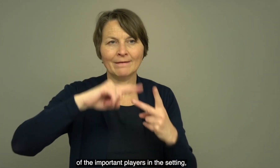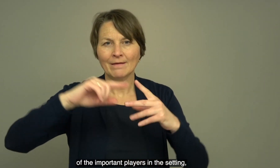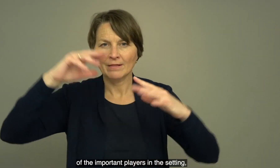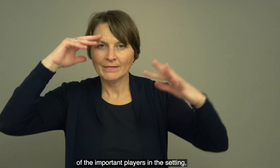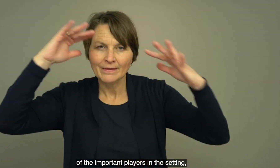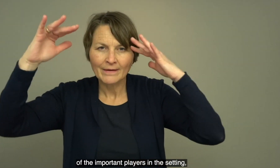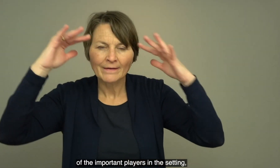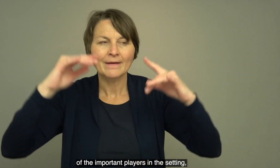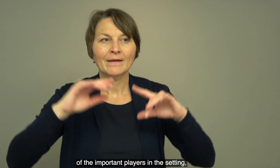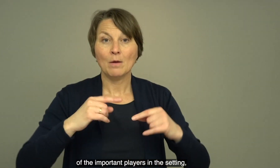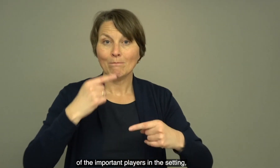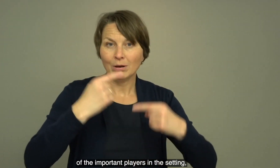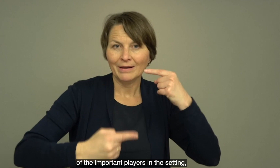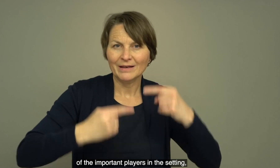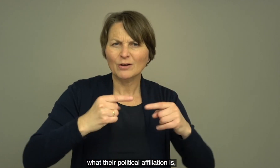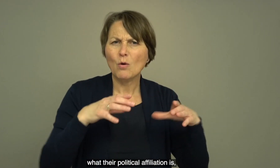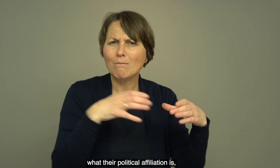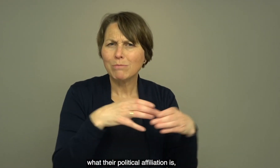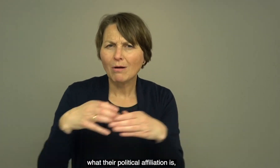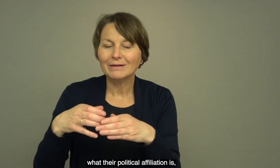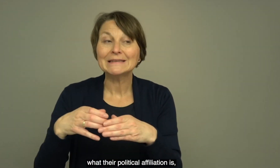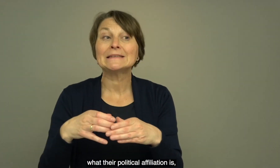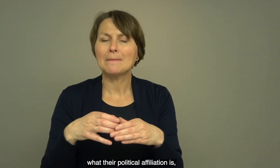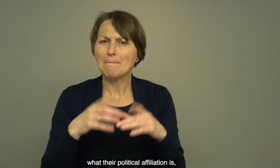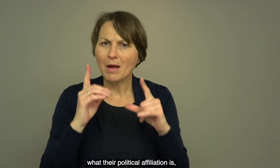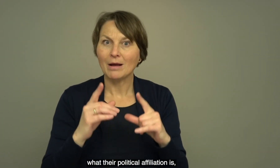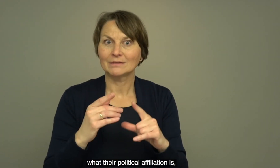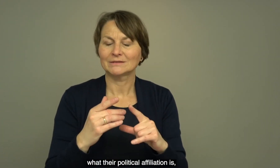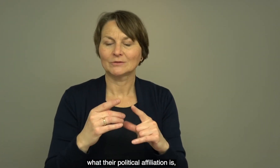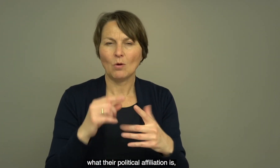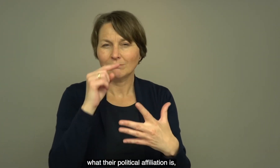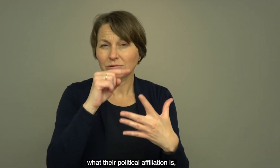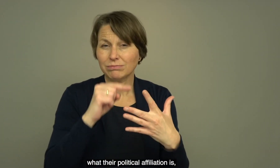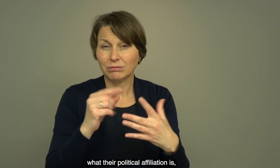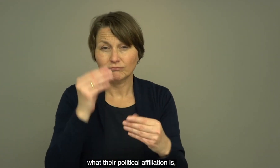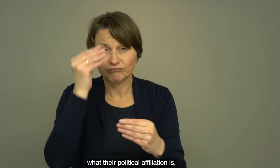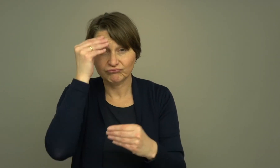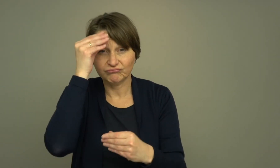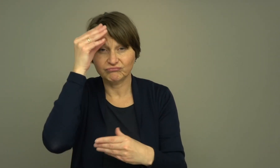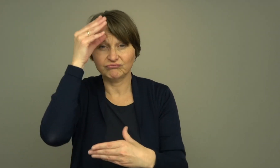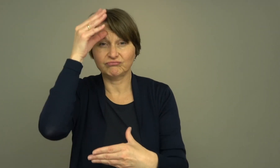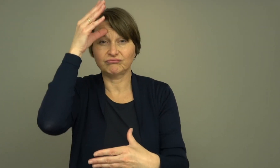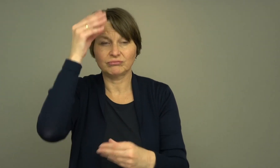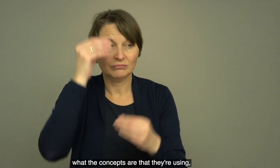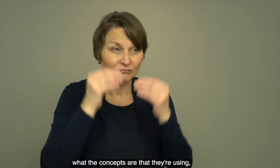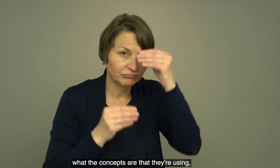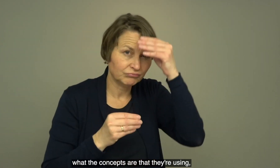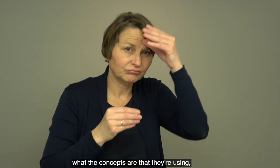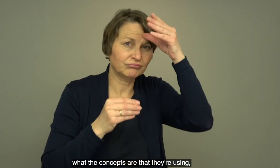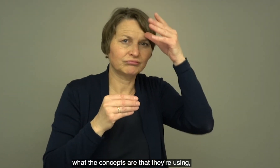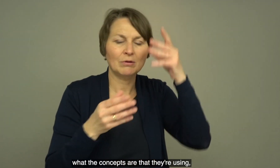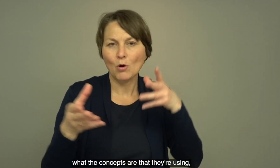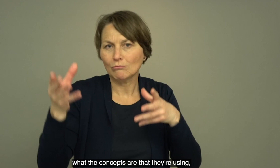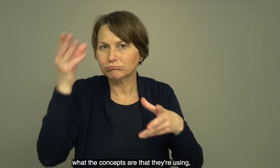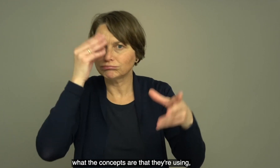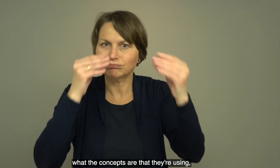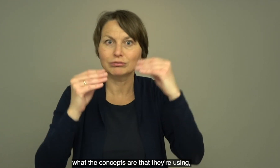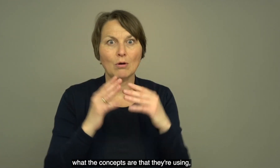players in the setting, what their political affiliation is, what the concepts are that